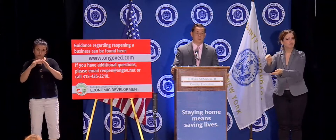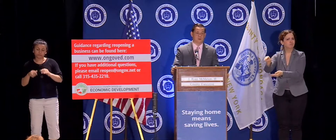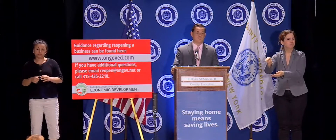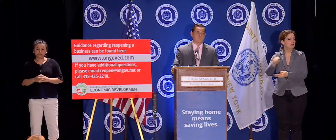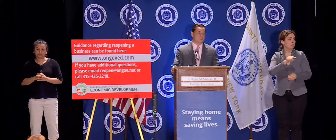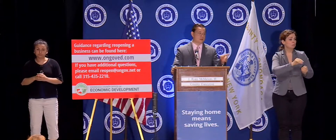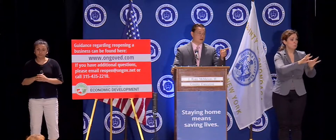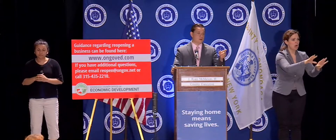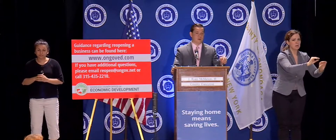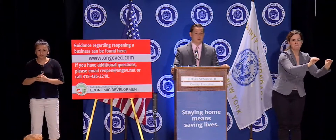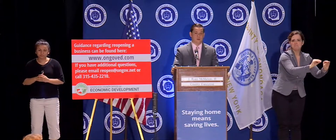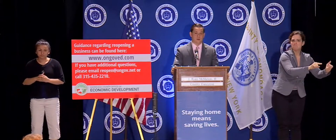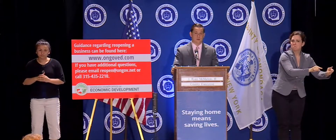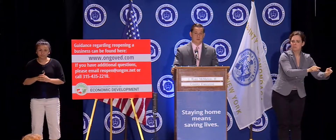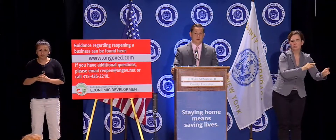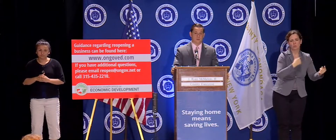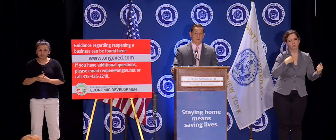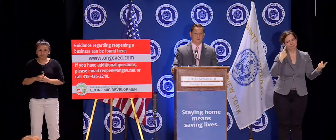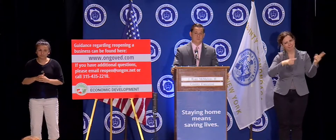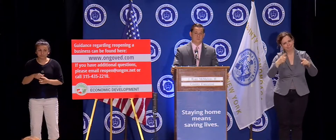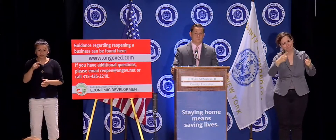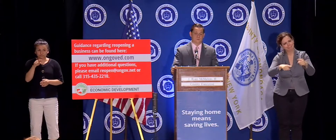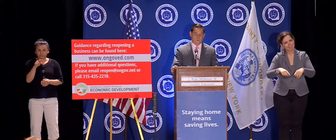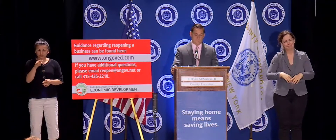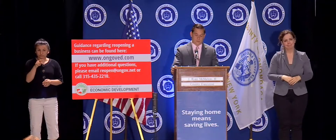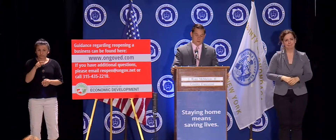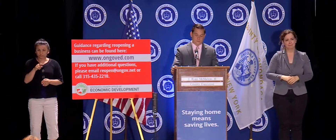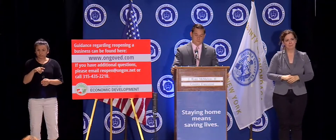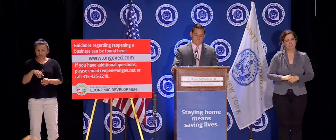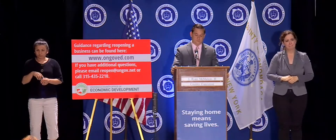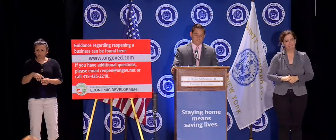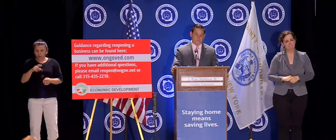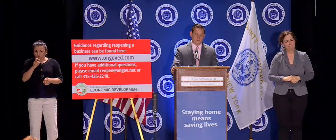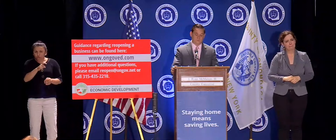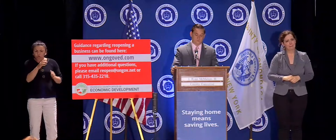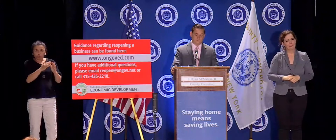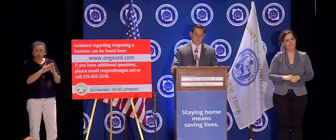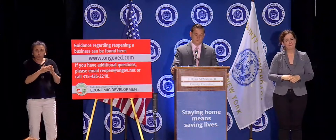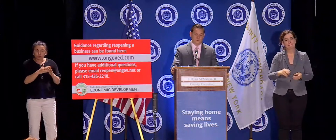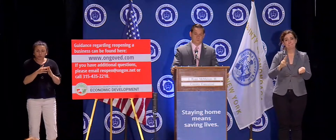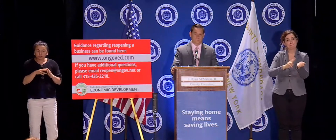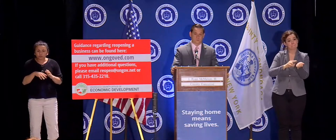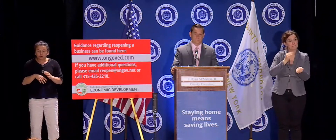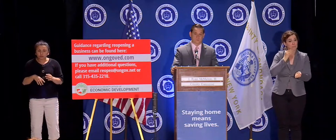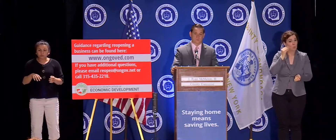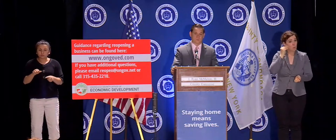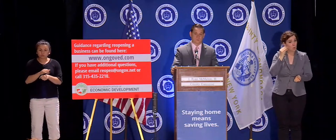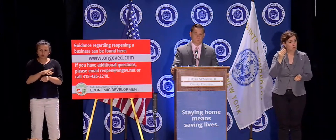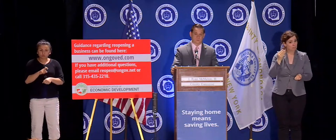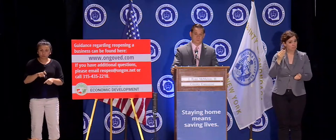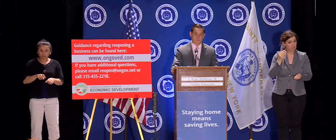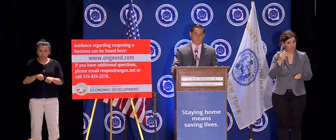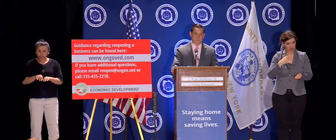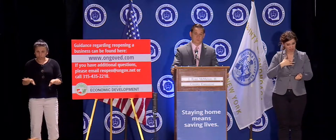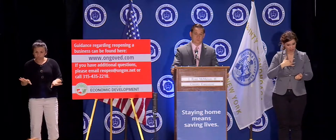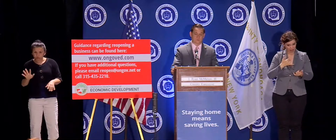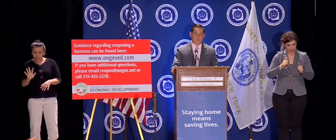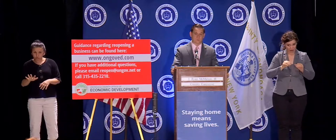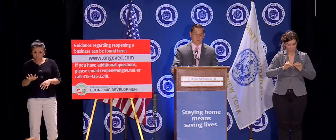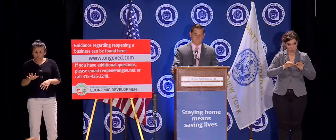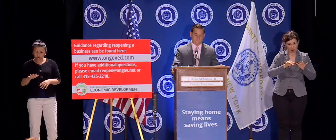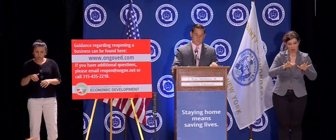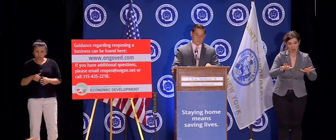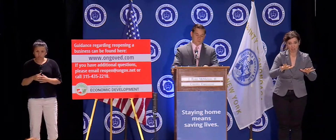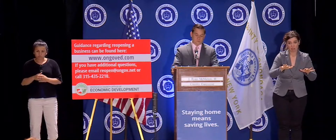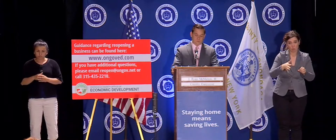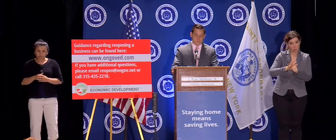those buildings. Is the virus still spreading in nursing homes? I just want to stay on that point quickly, because after a certain amount of time of proactive